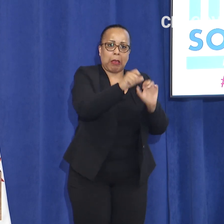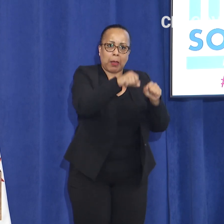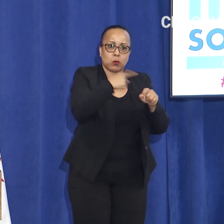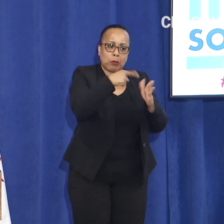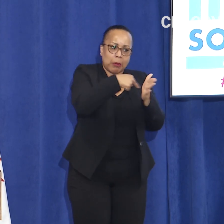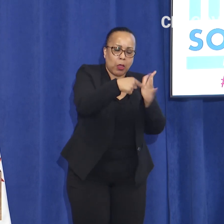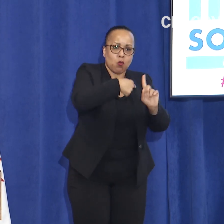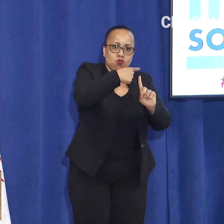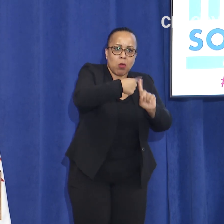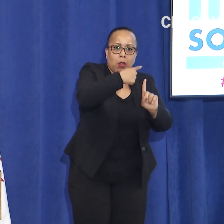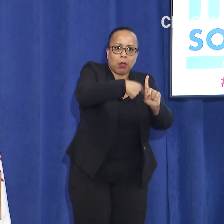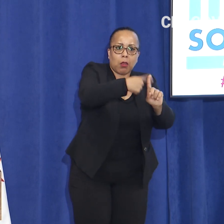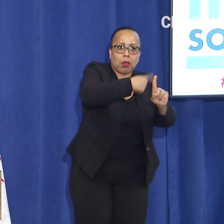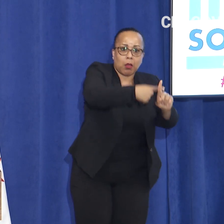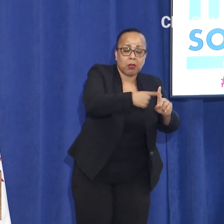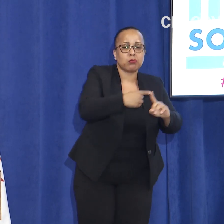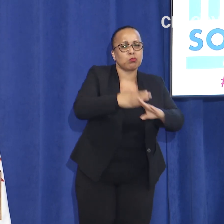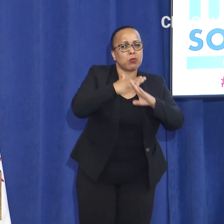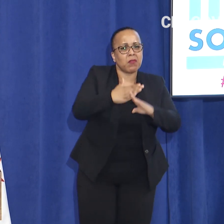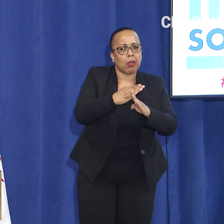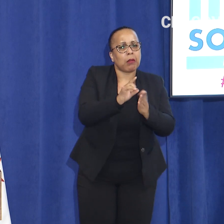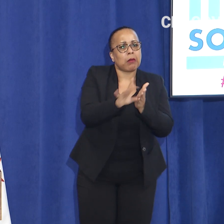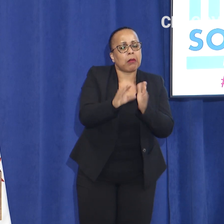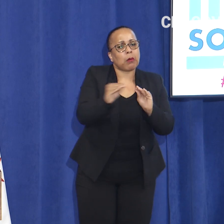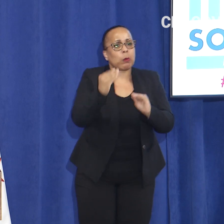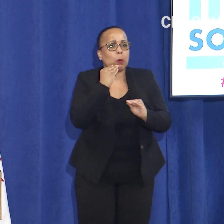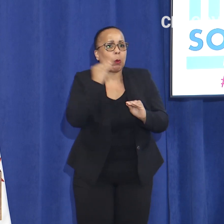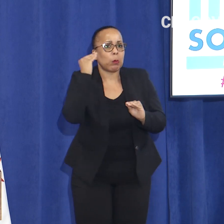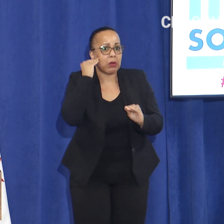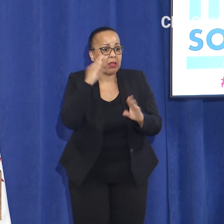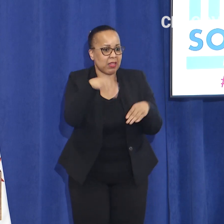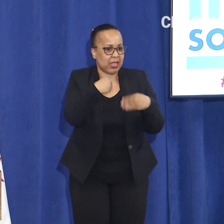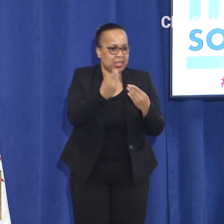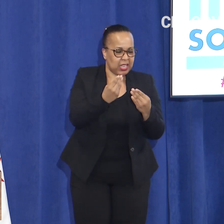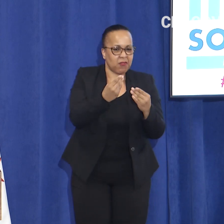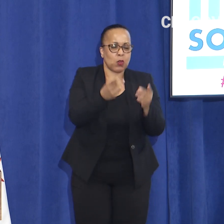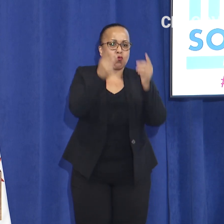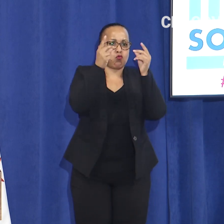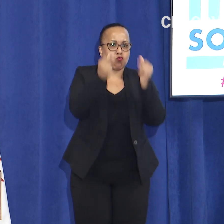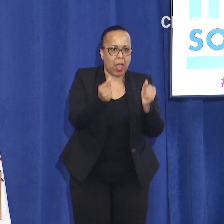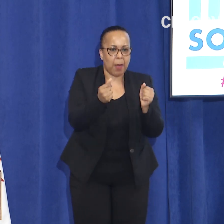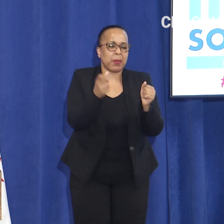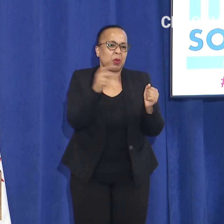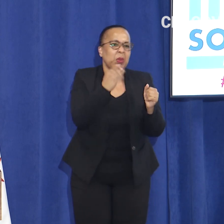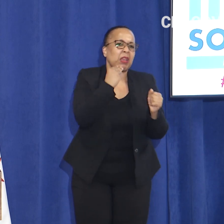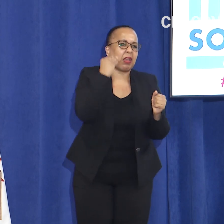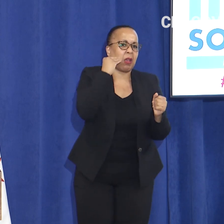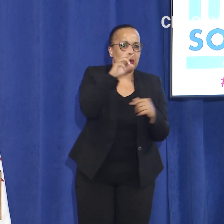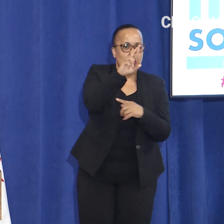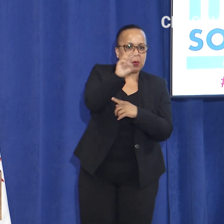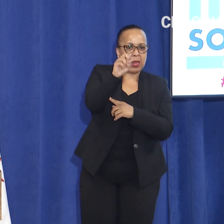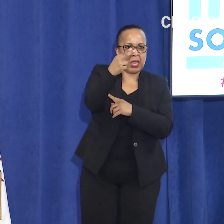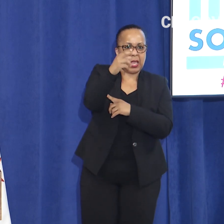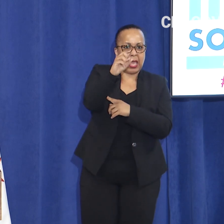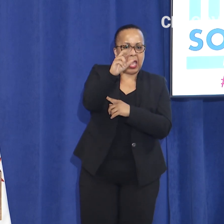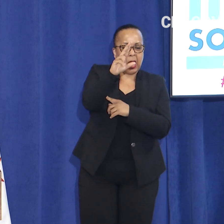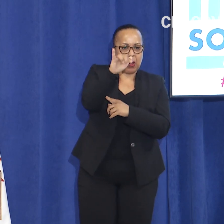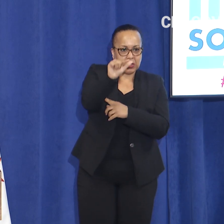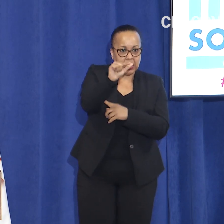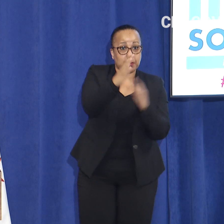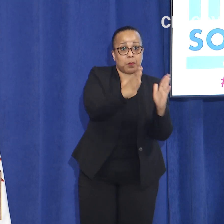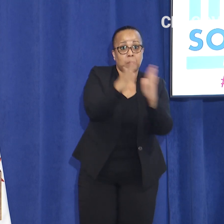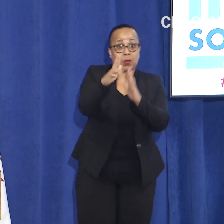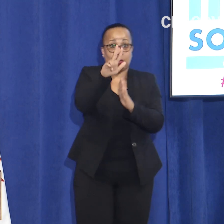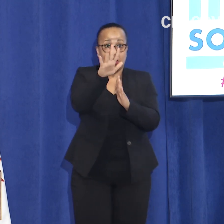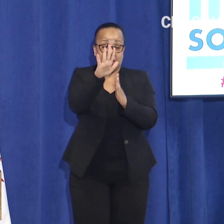payments, preventing homelessness, and providing rapid rehousing. $35 million for small businesses